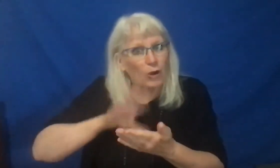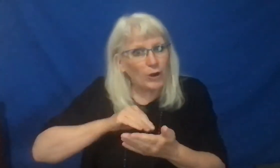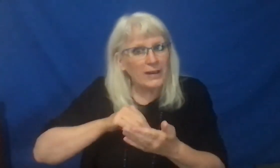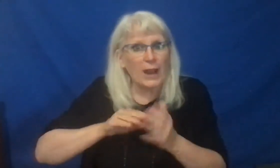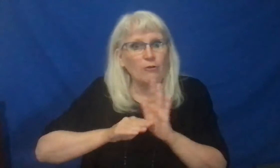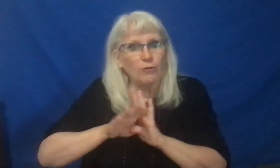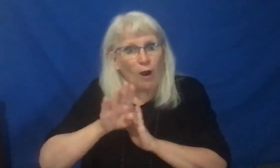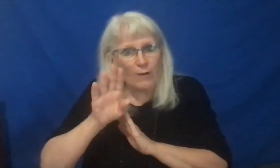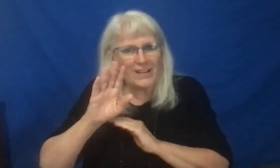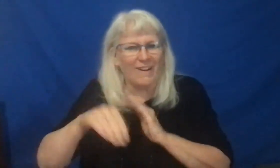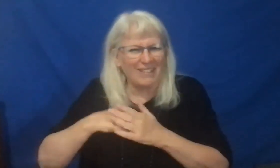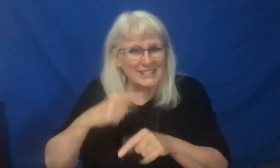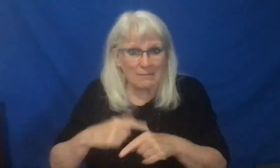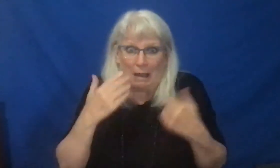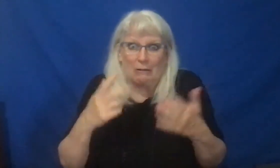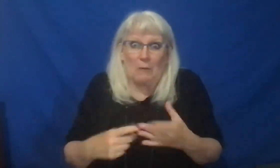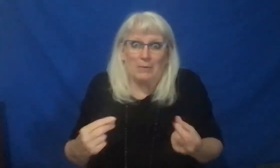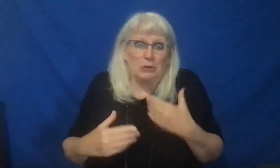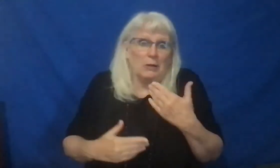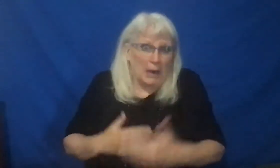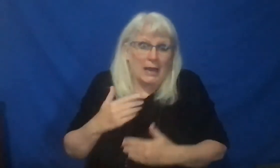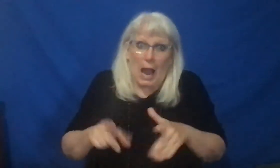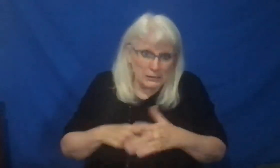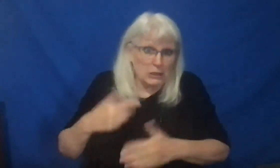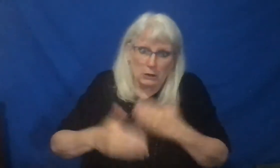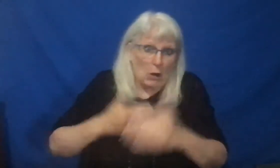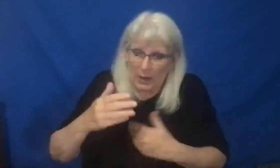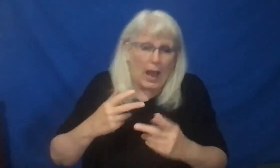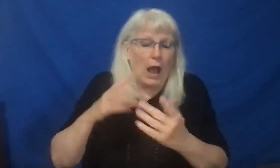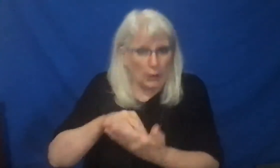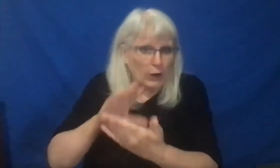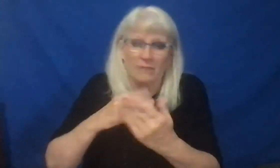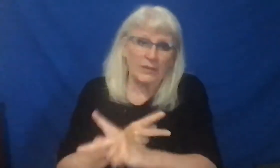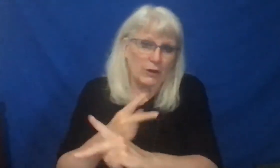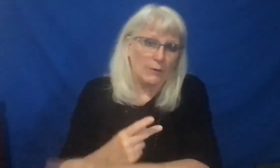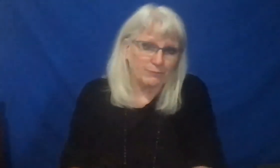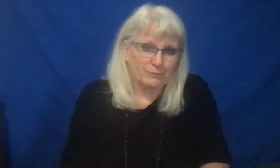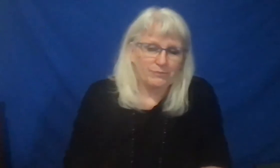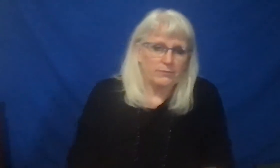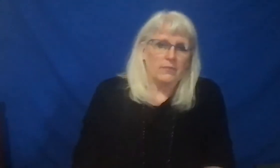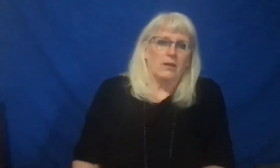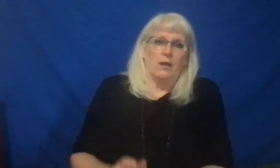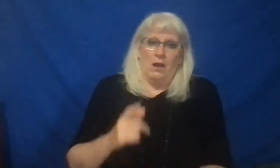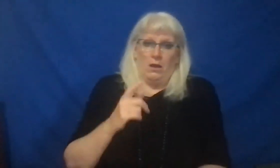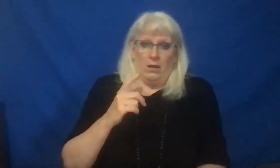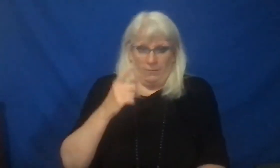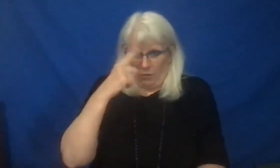I'm doing, but I figure it out. And you know, the progress for me always in AA is how quickly I recognize